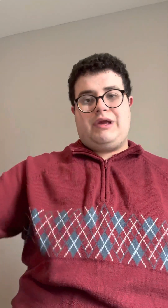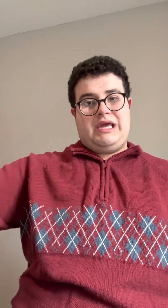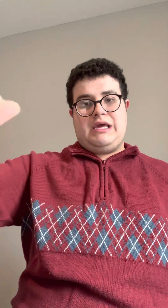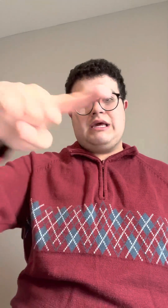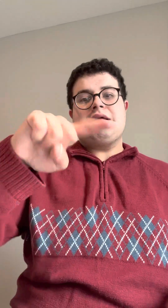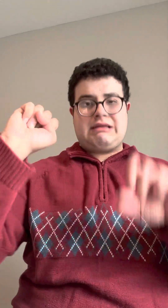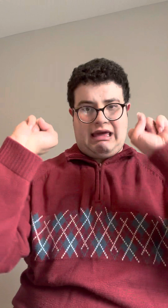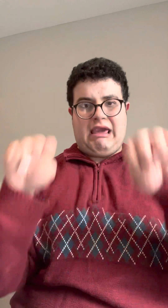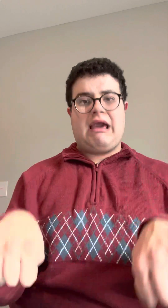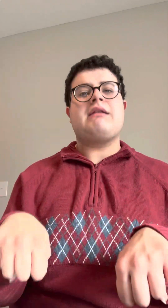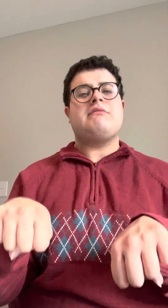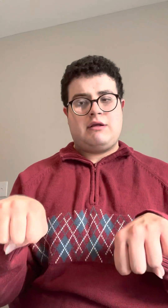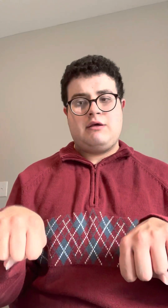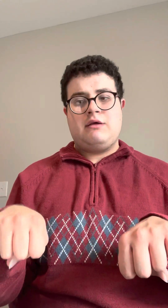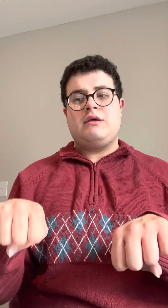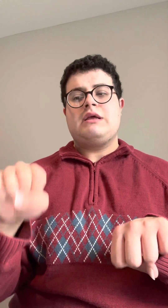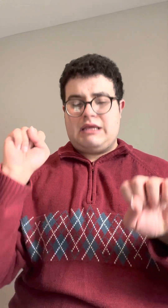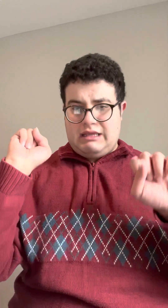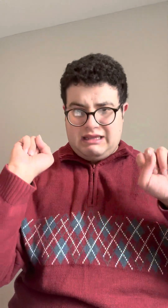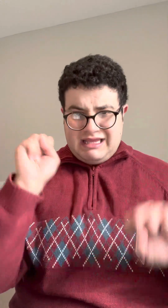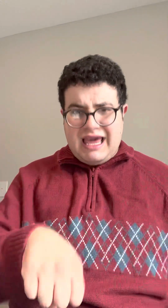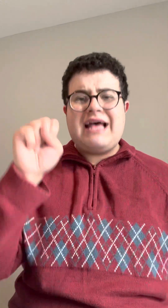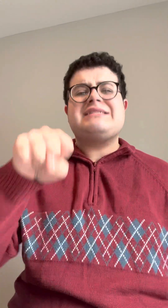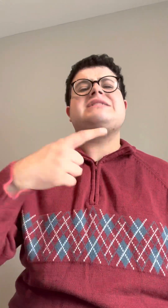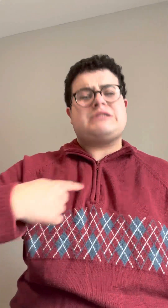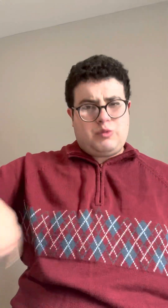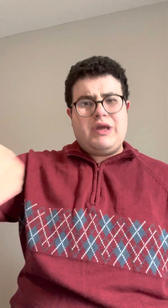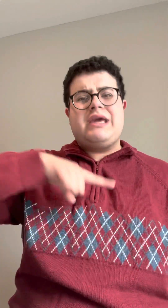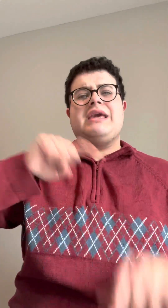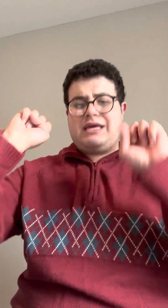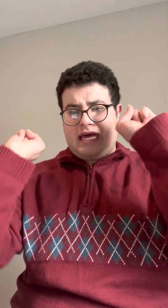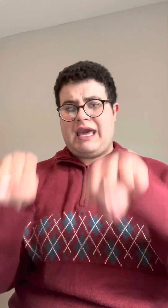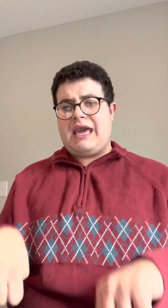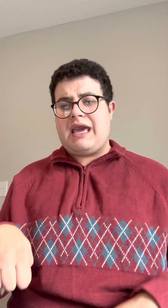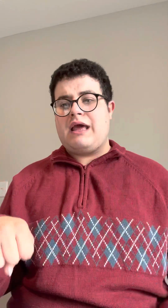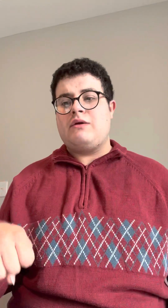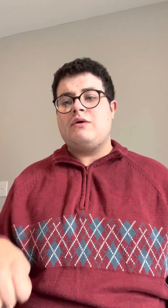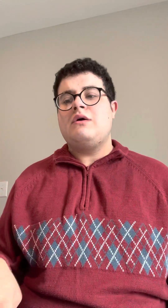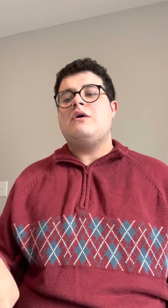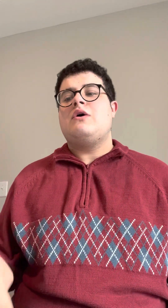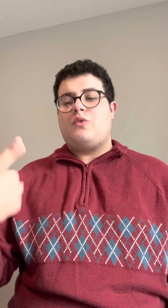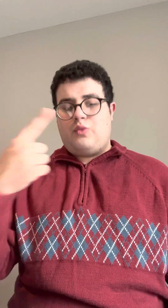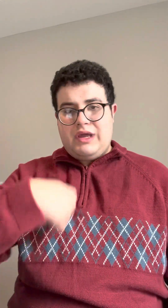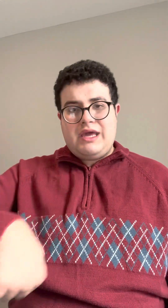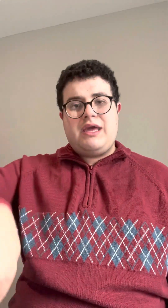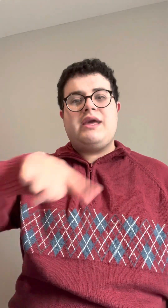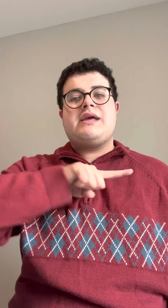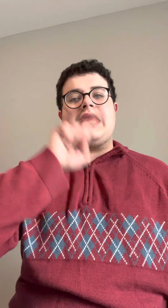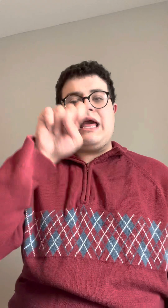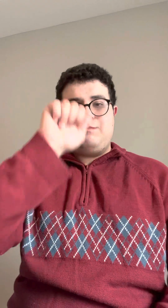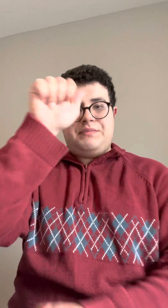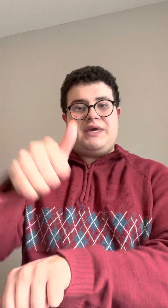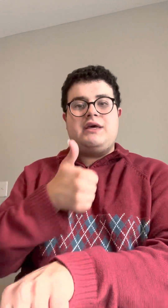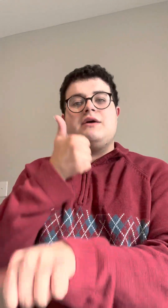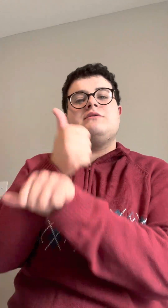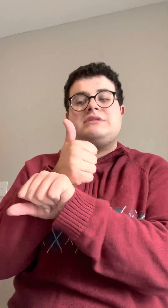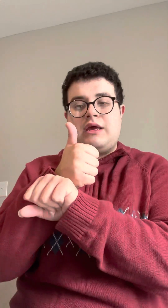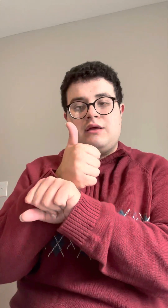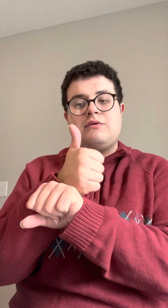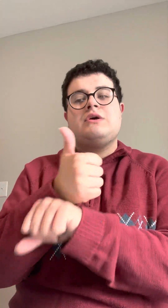we can. Yes, we can. We can build.